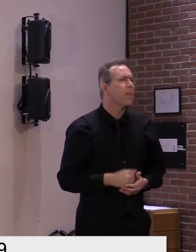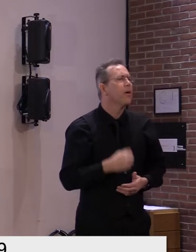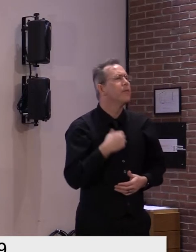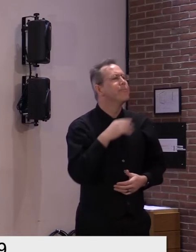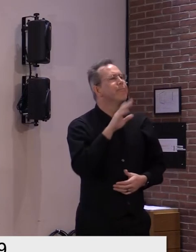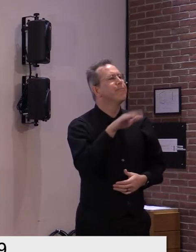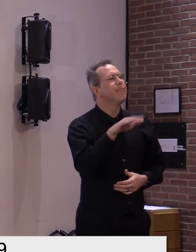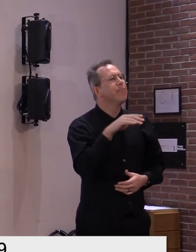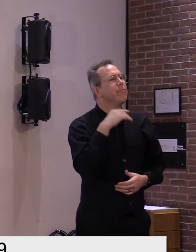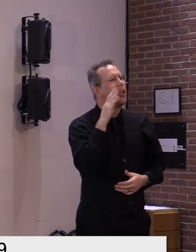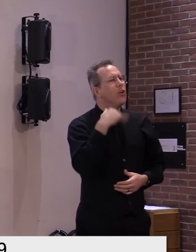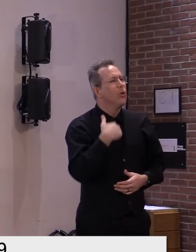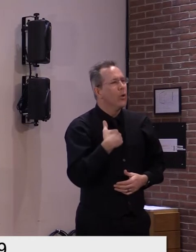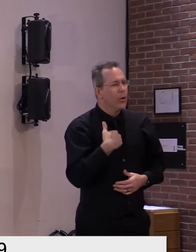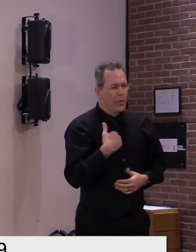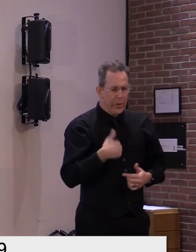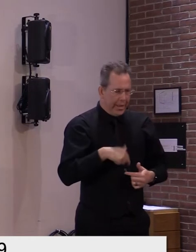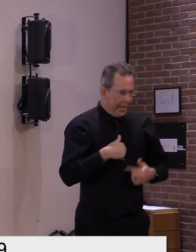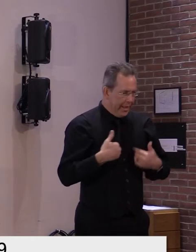a 1,200